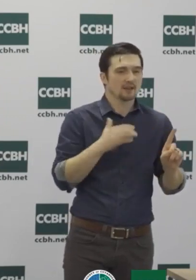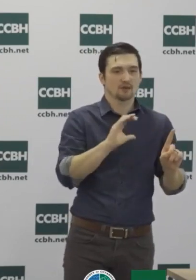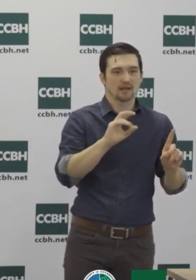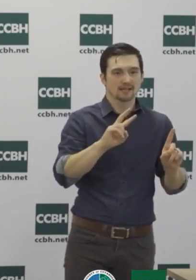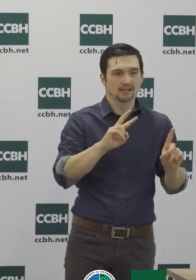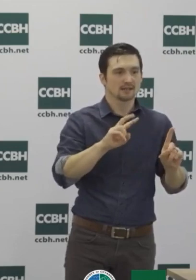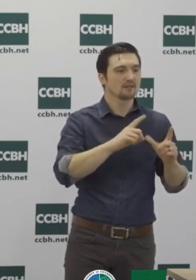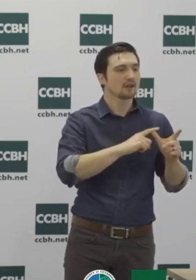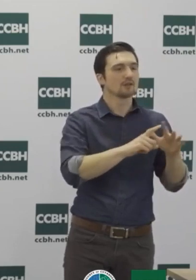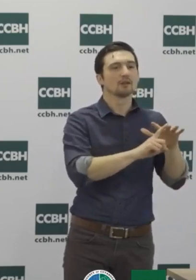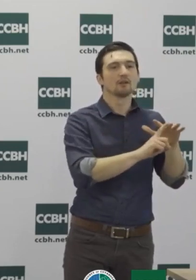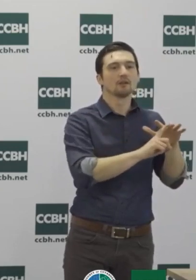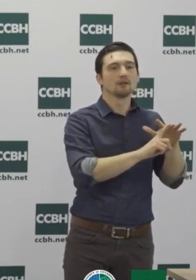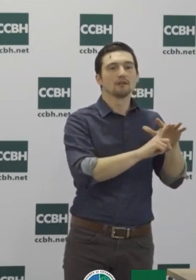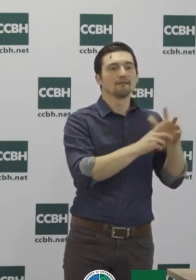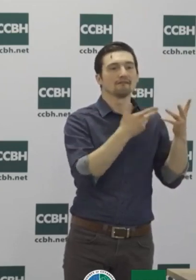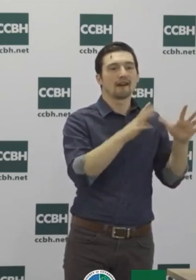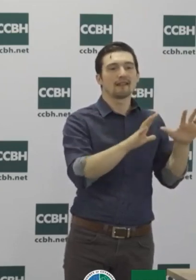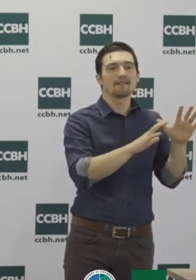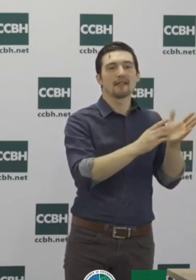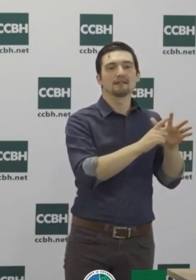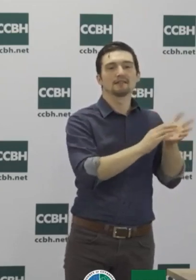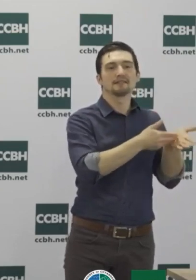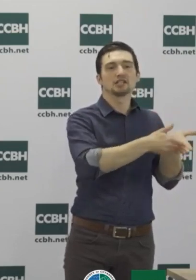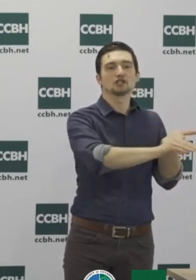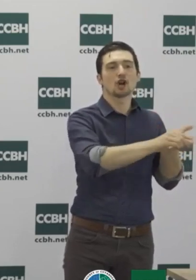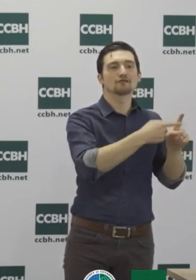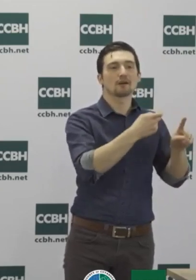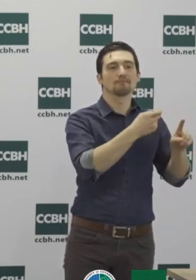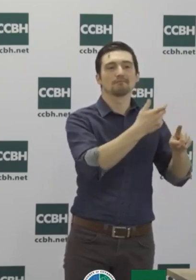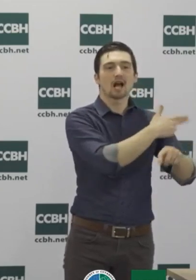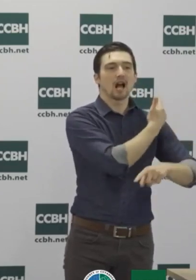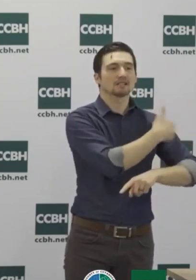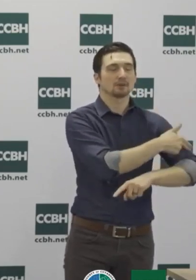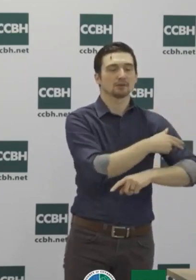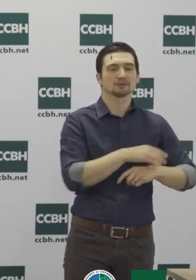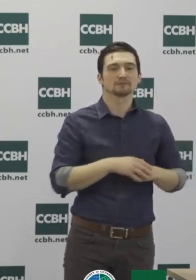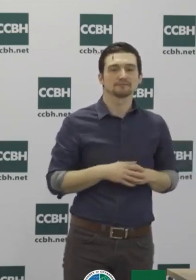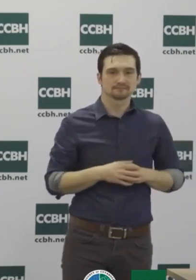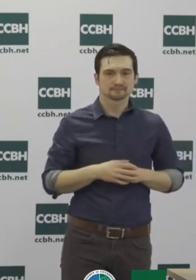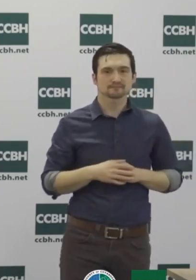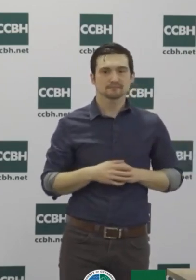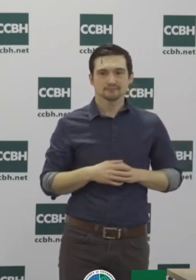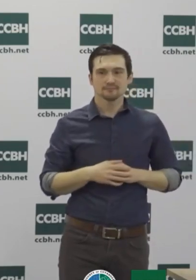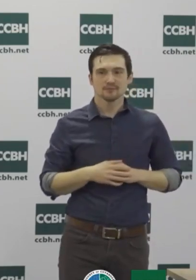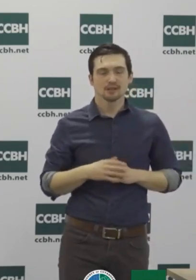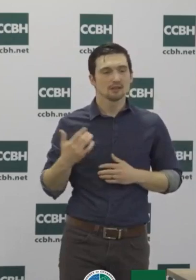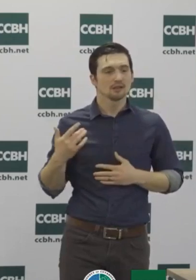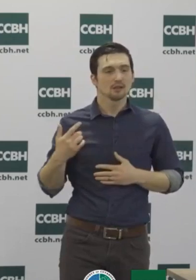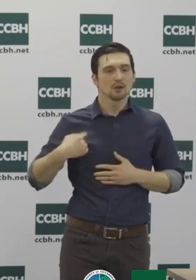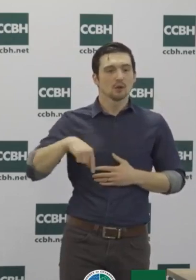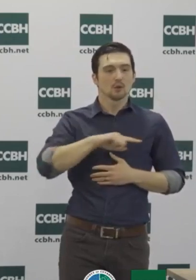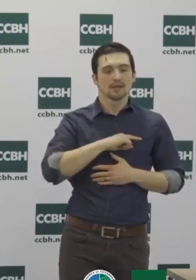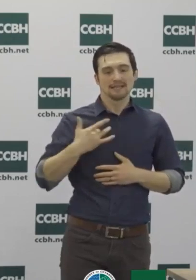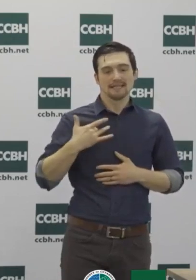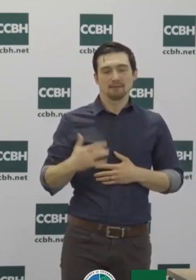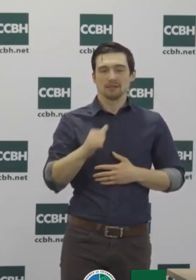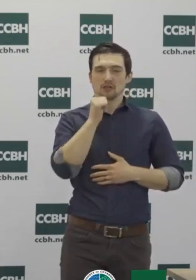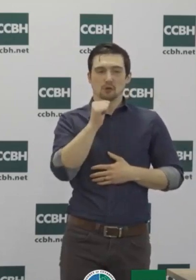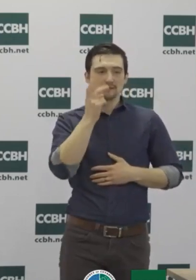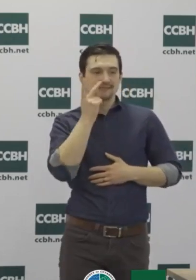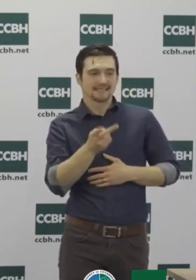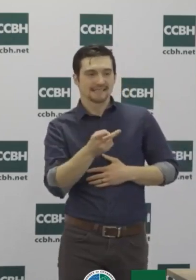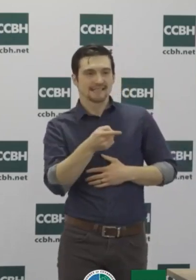COVID-19 leaving the hospital. And, as public health workers, we often don't see kind of the end result of what